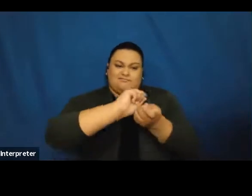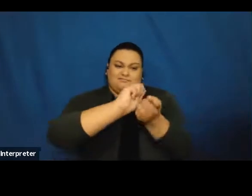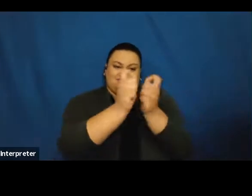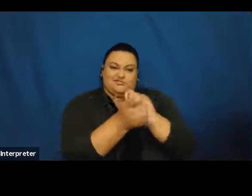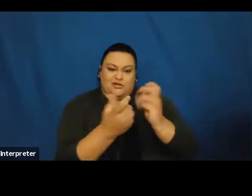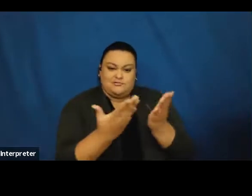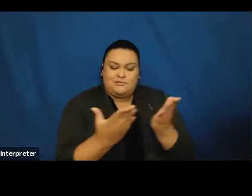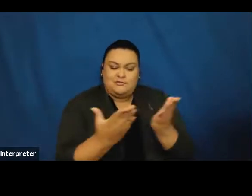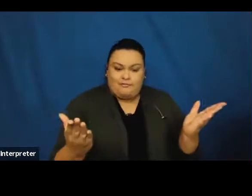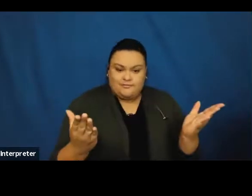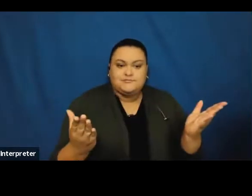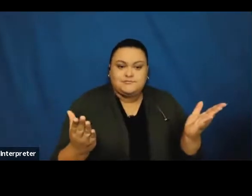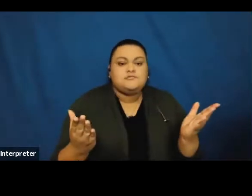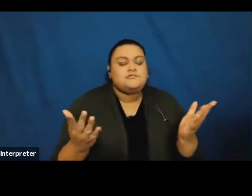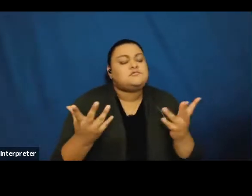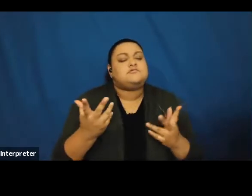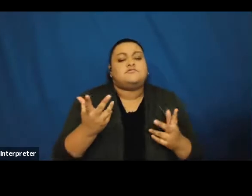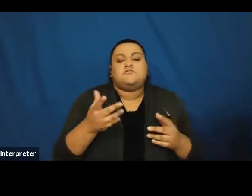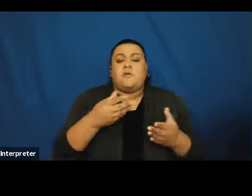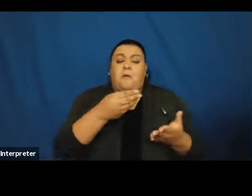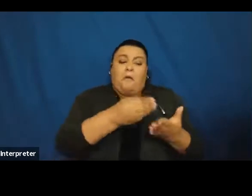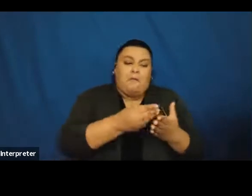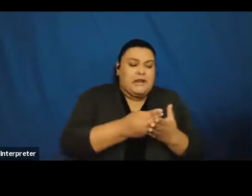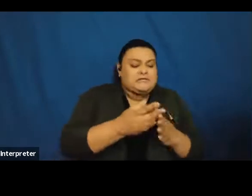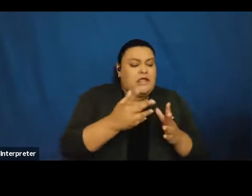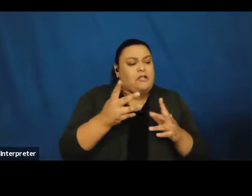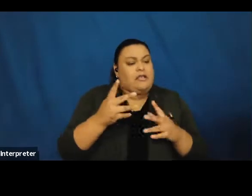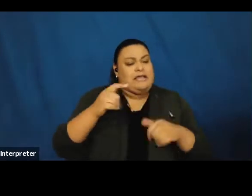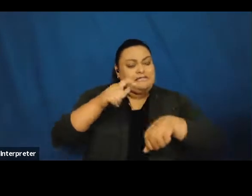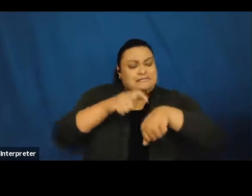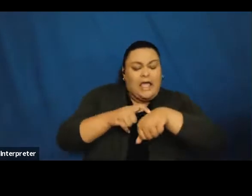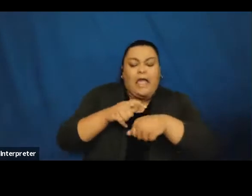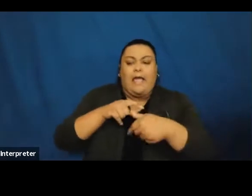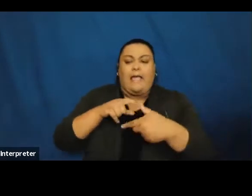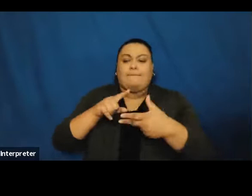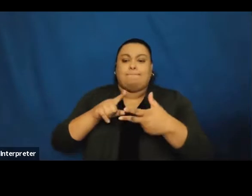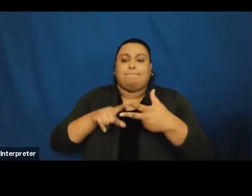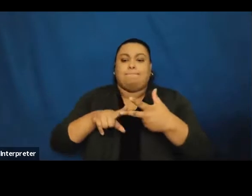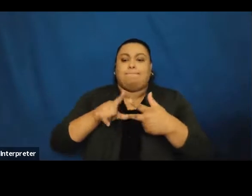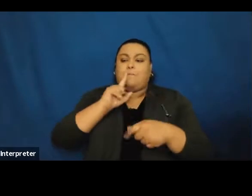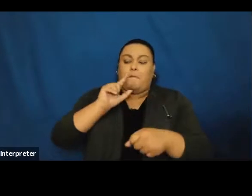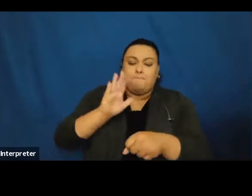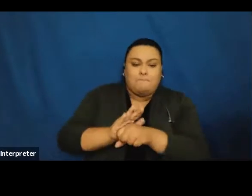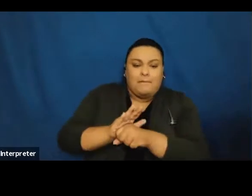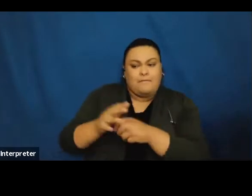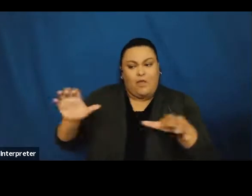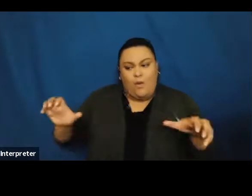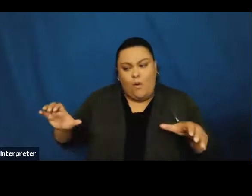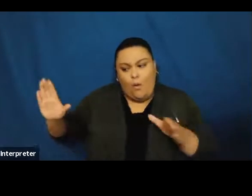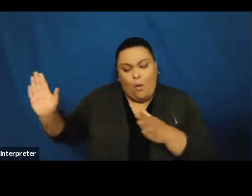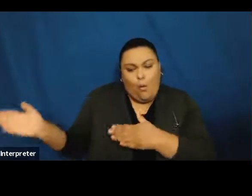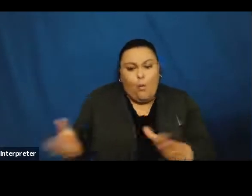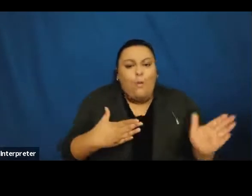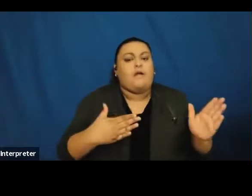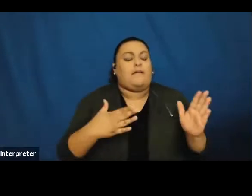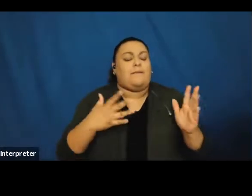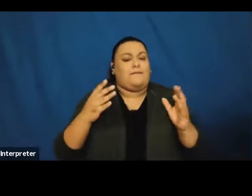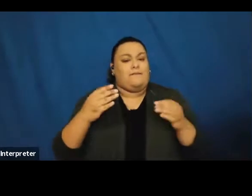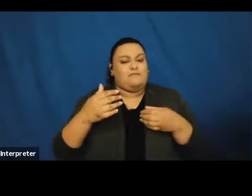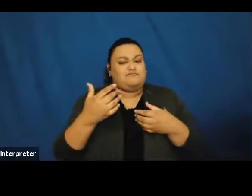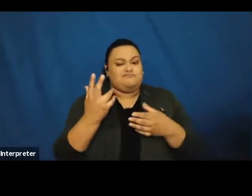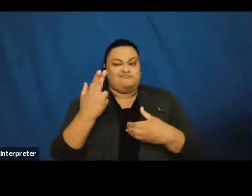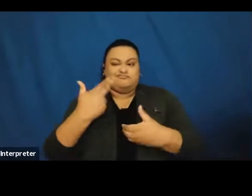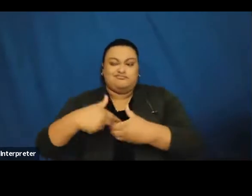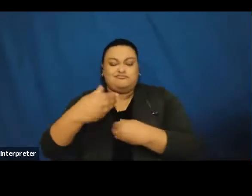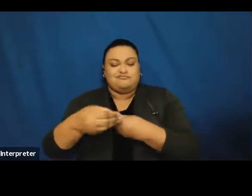not monetarily or whatever, to get back in terms of time and commitment to organizing our communities to make them and